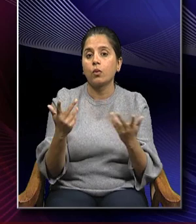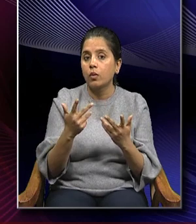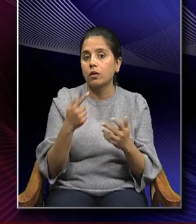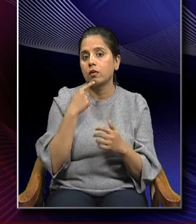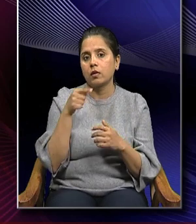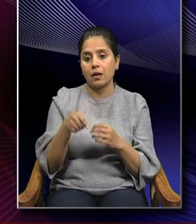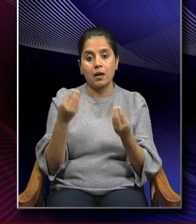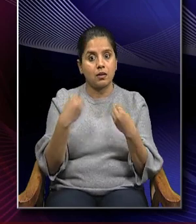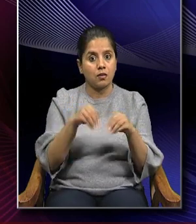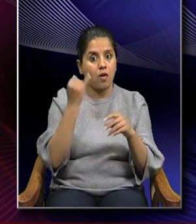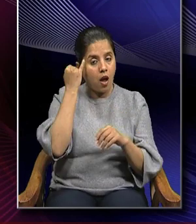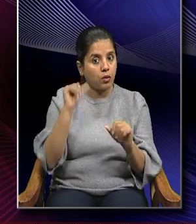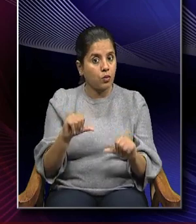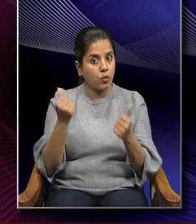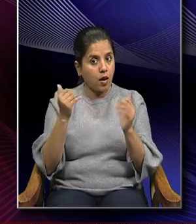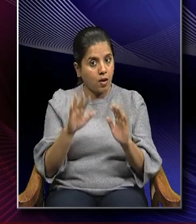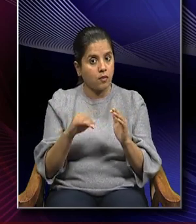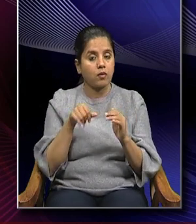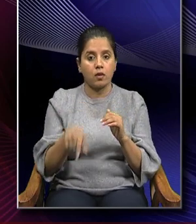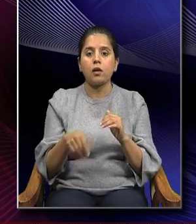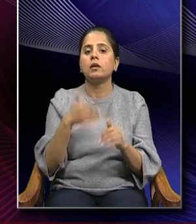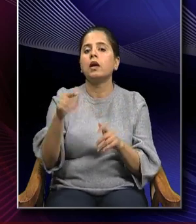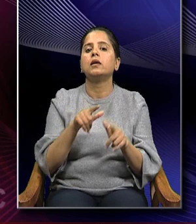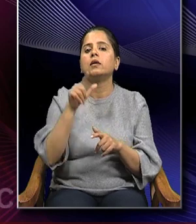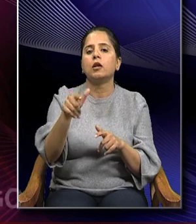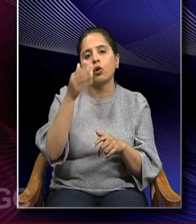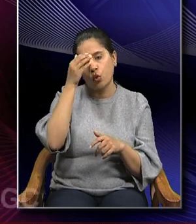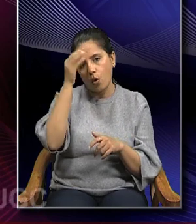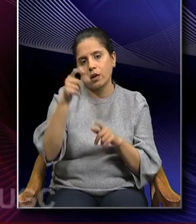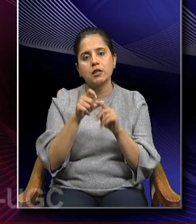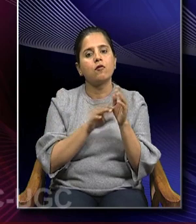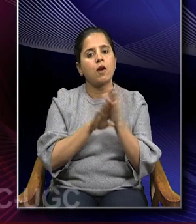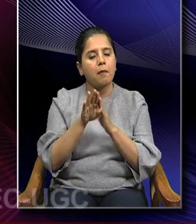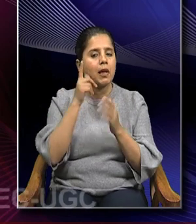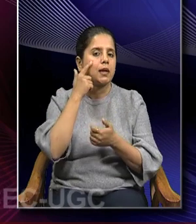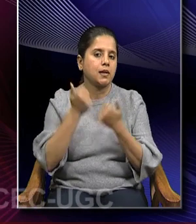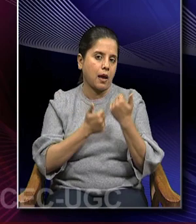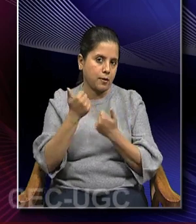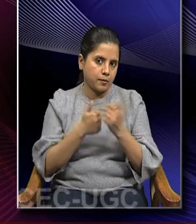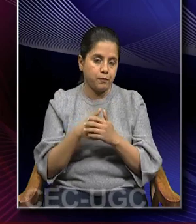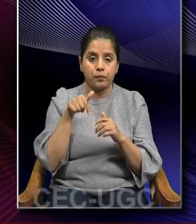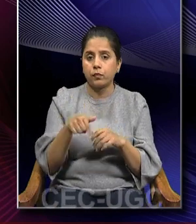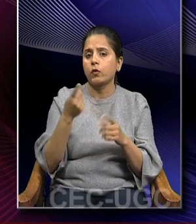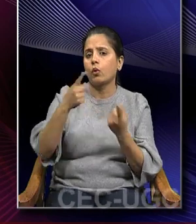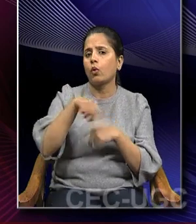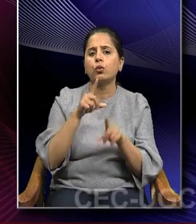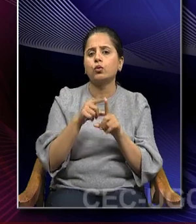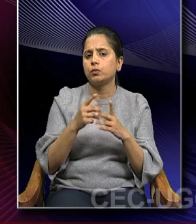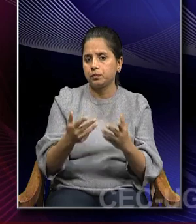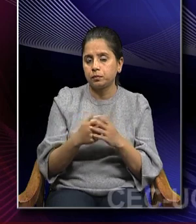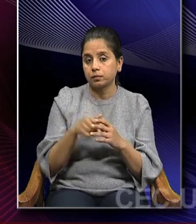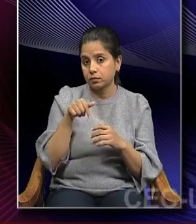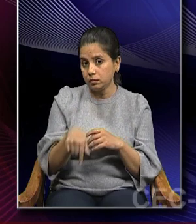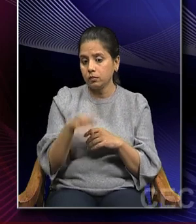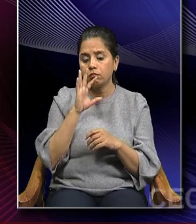it sails through the idea screening, the next step is concept development and testing. Here what we do, it is